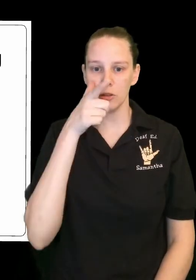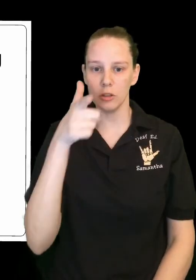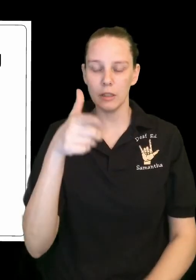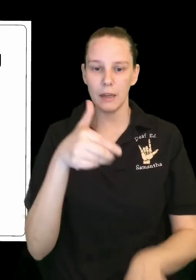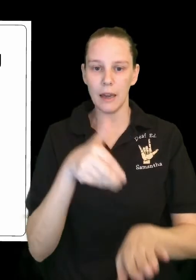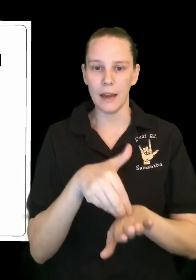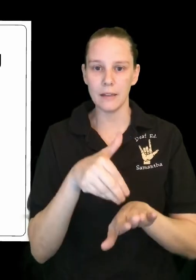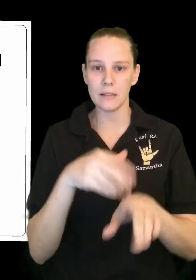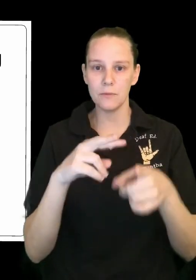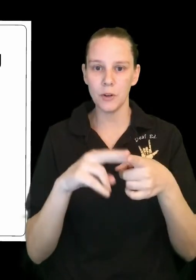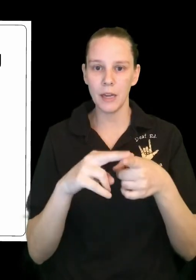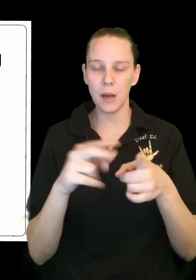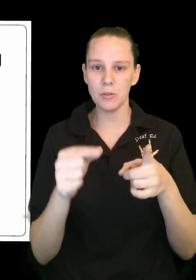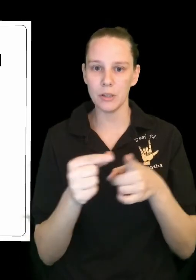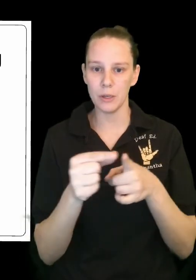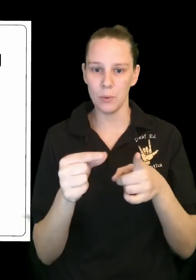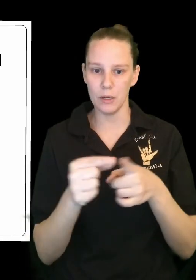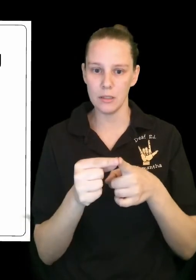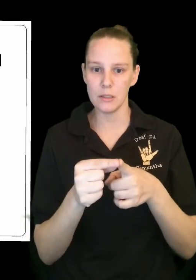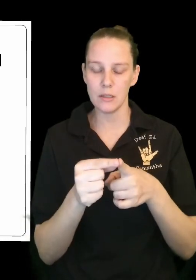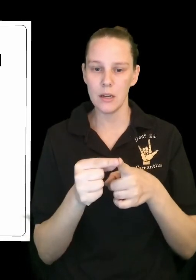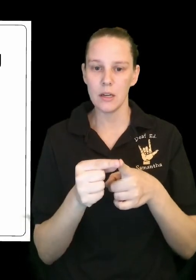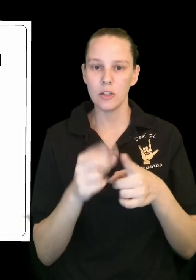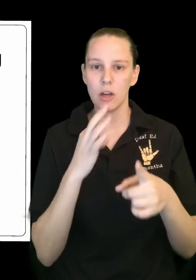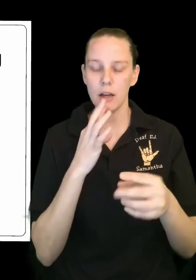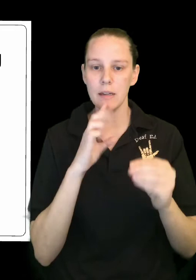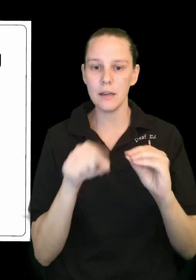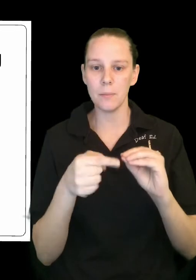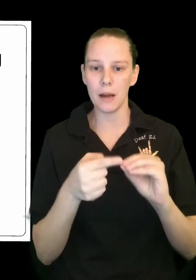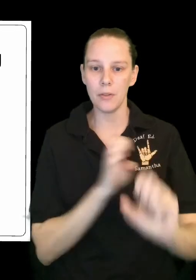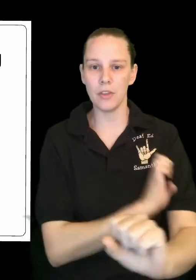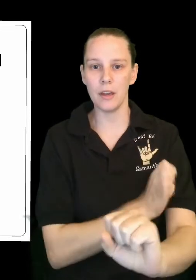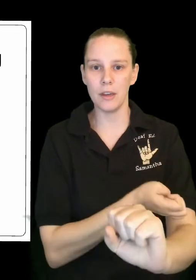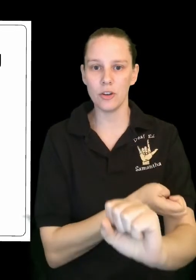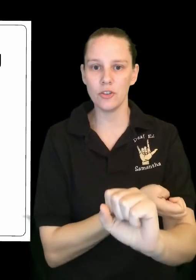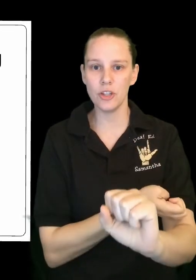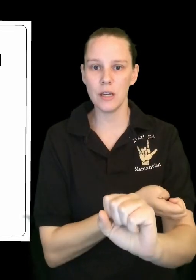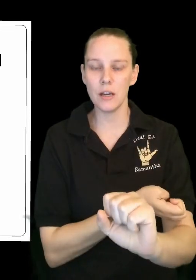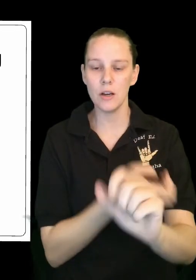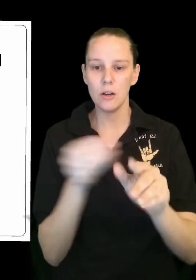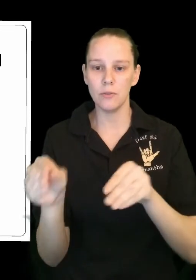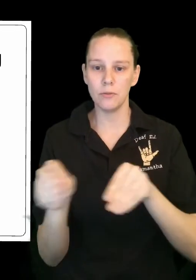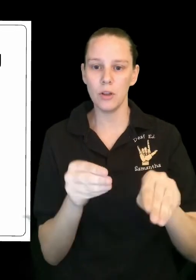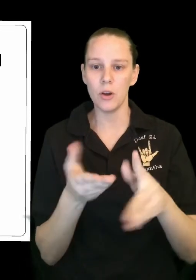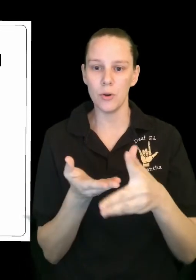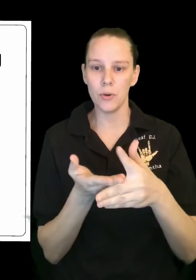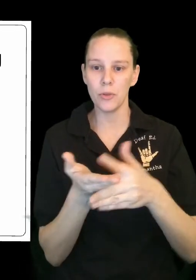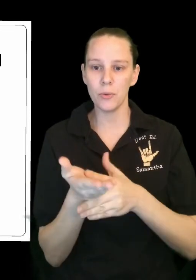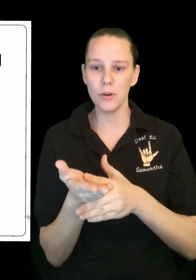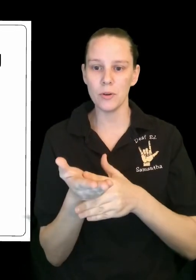look at some vocabulary words talking about the energy flow through